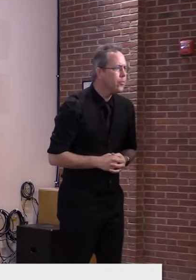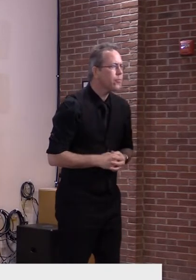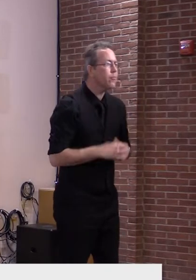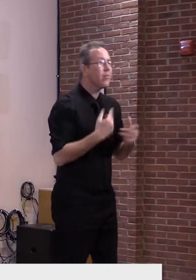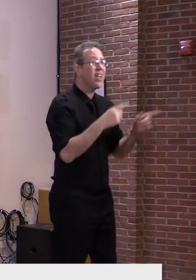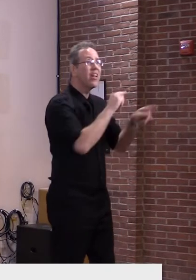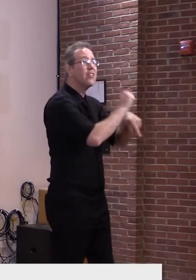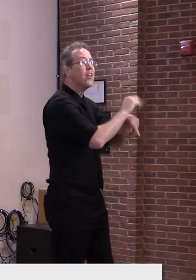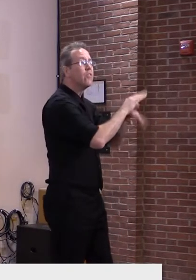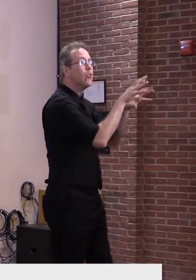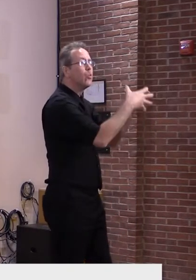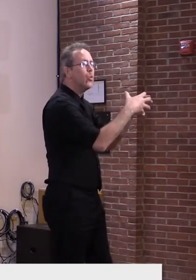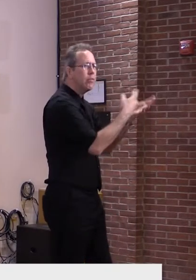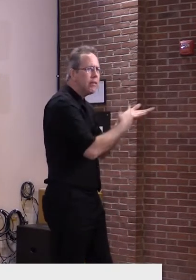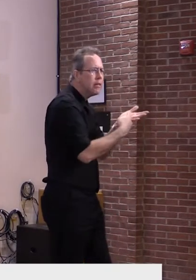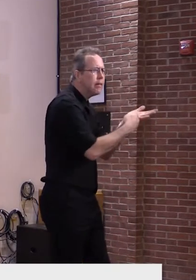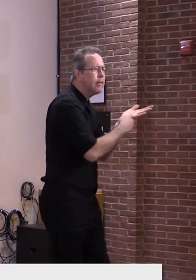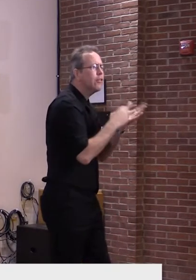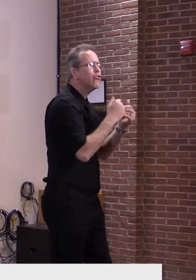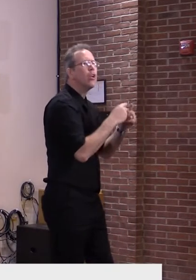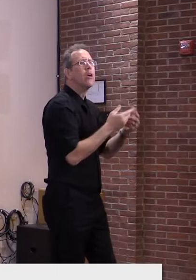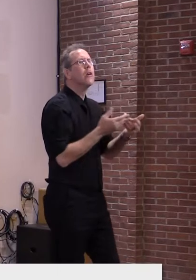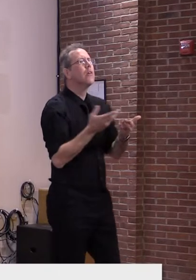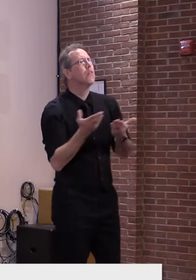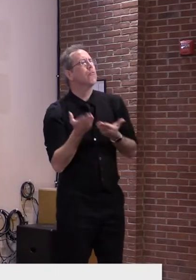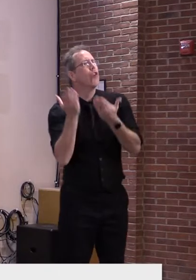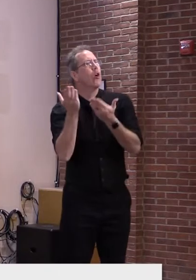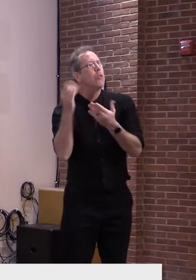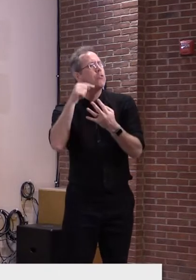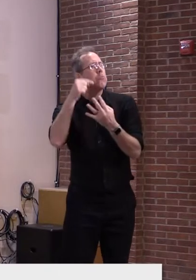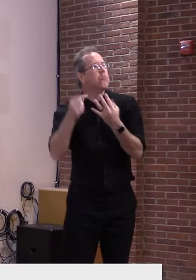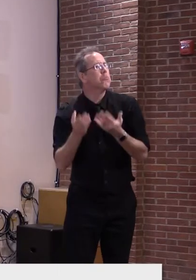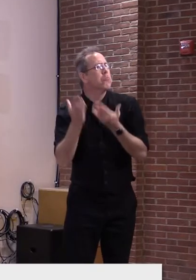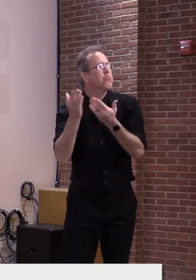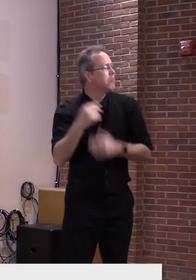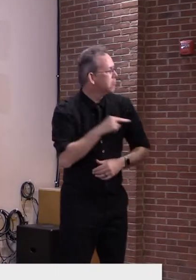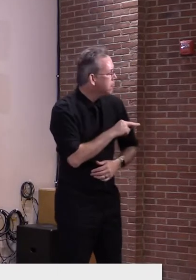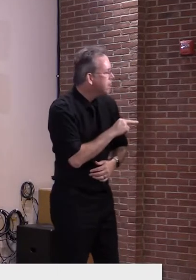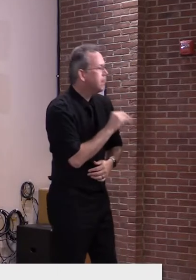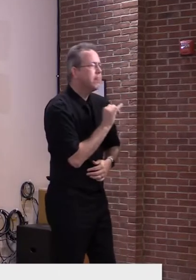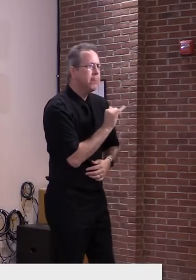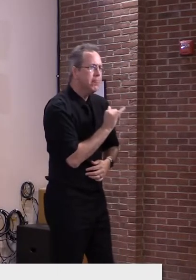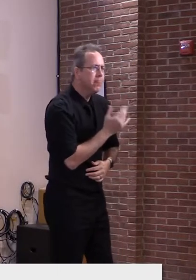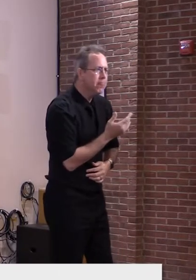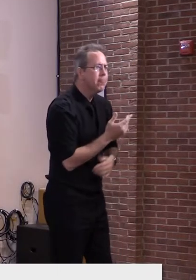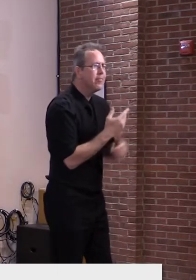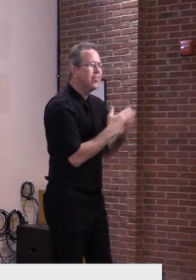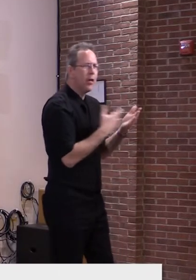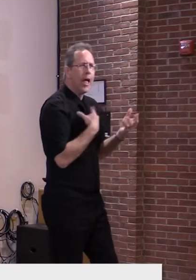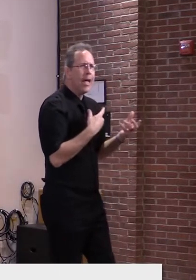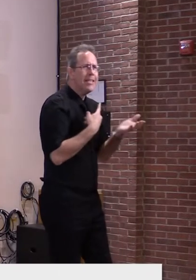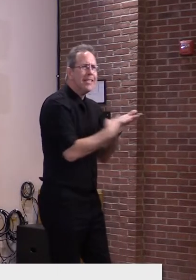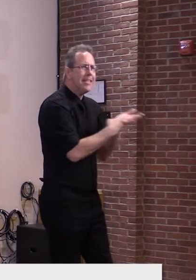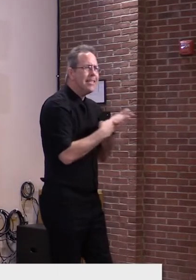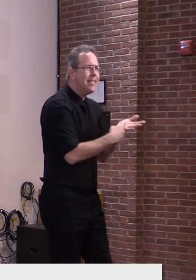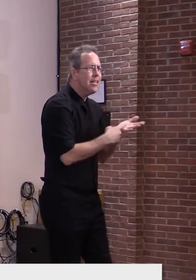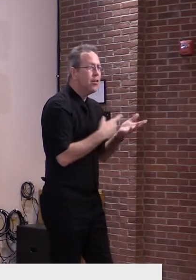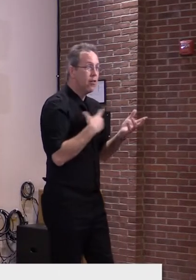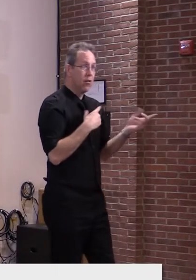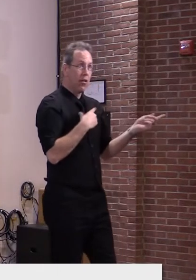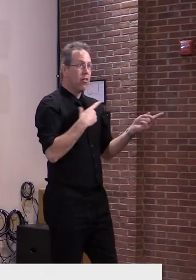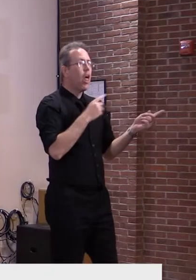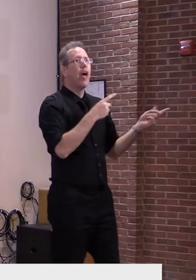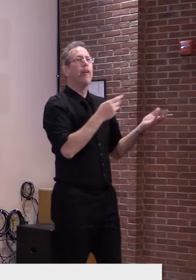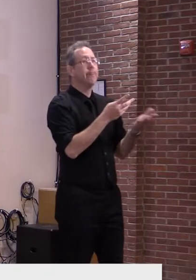recommendation or a starting point for the legislature and executive branch to discuss, not a rubber stamp.